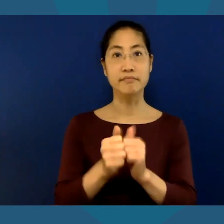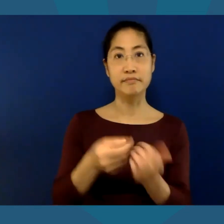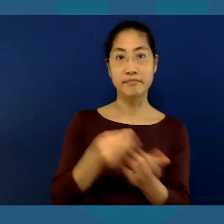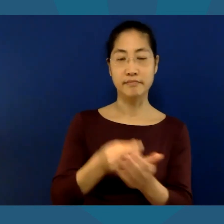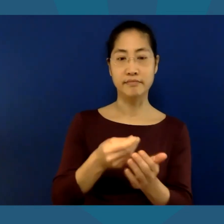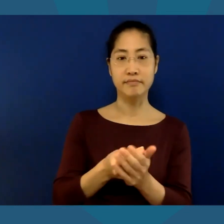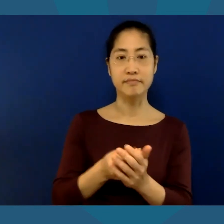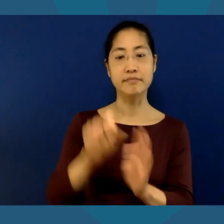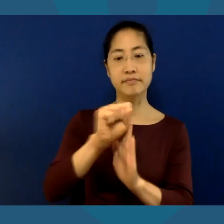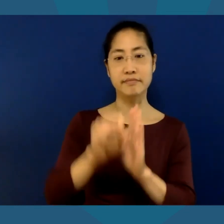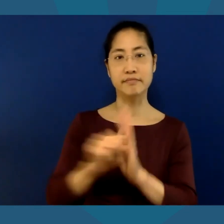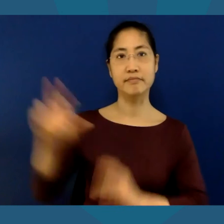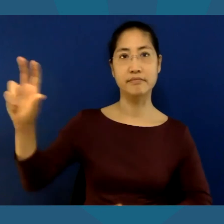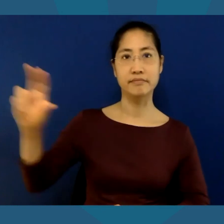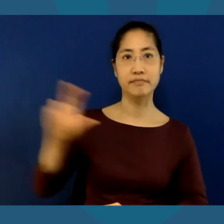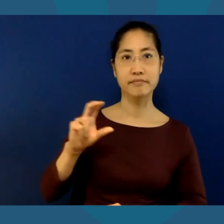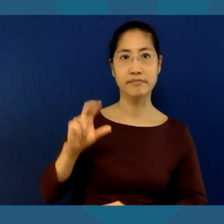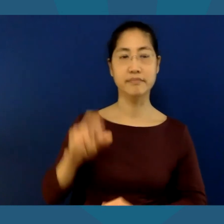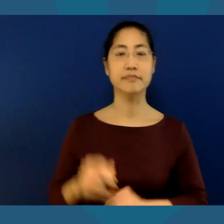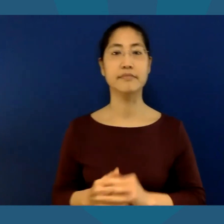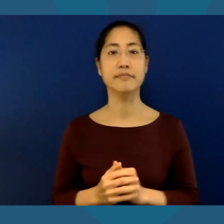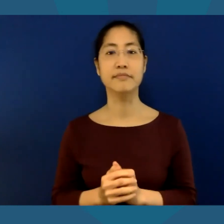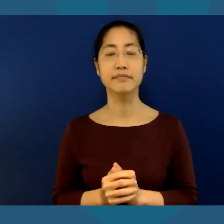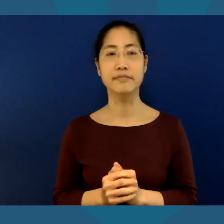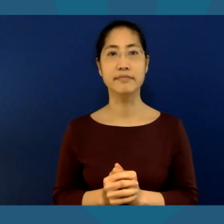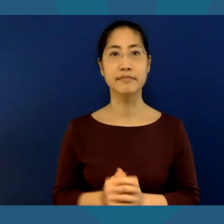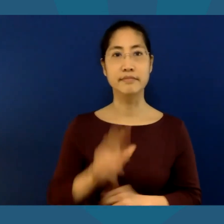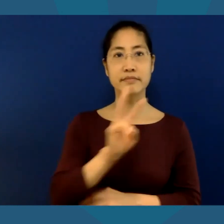Campaign funding, participating.